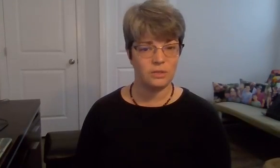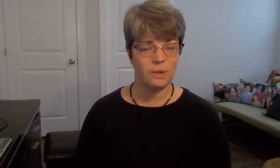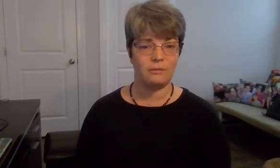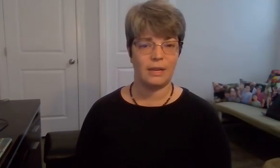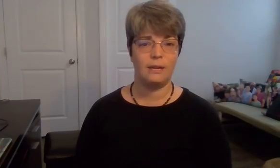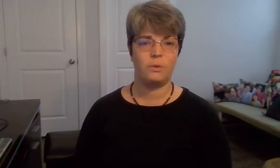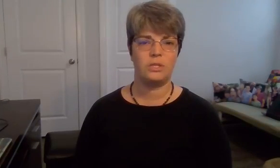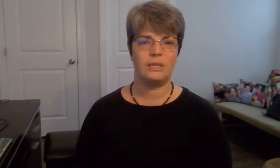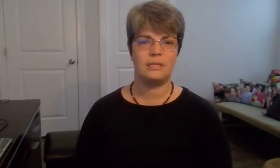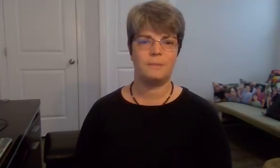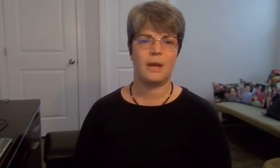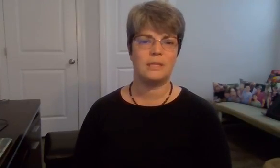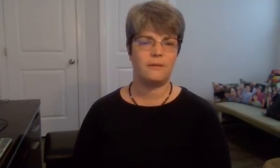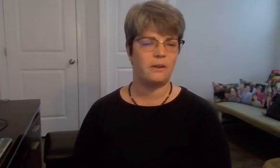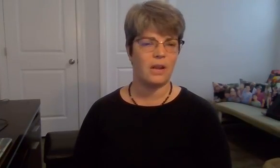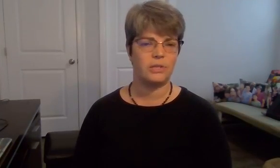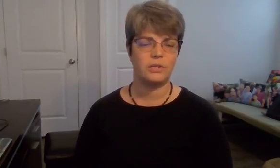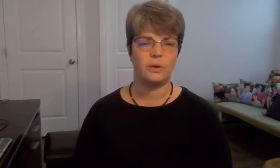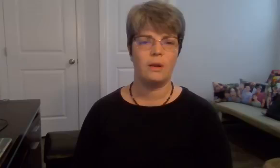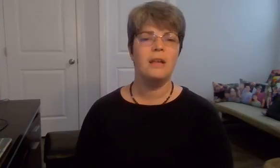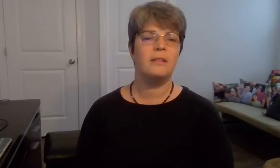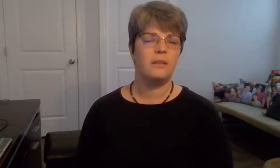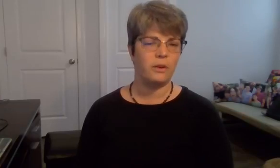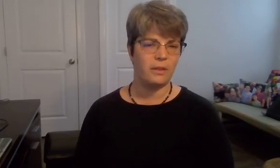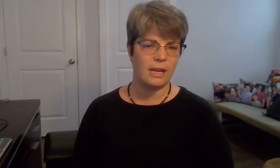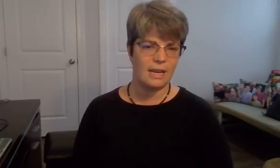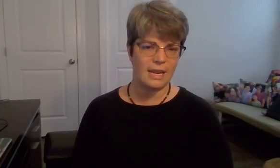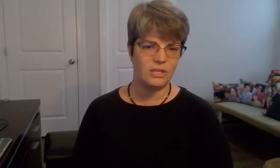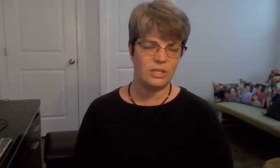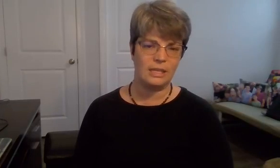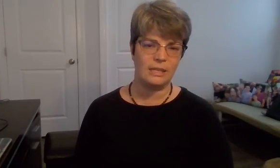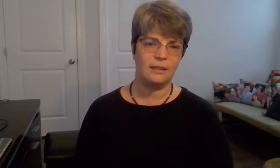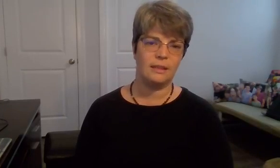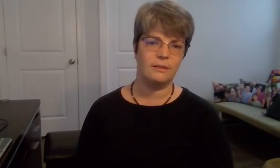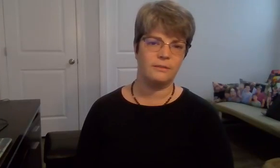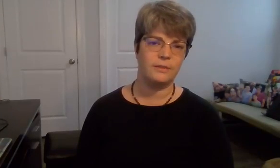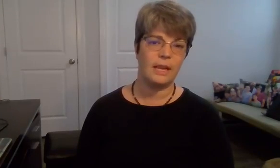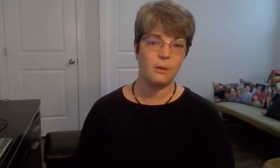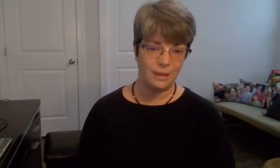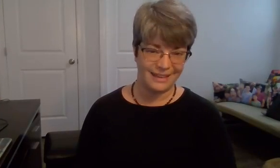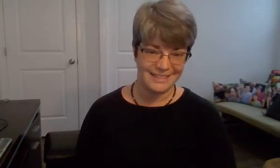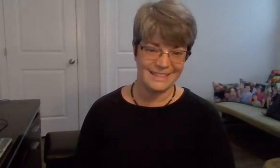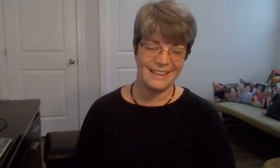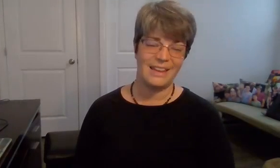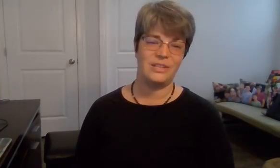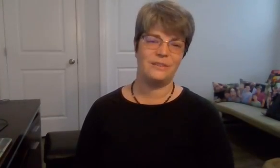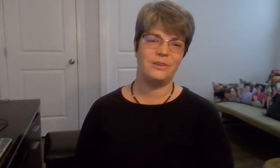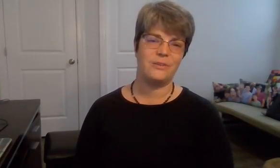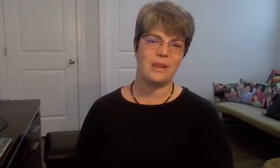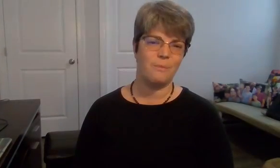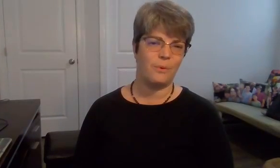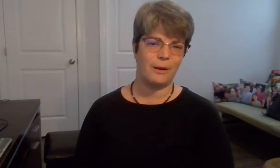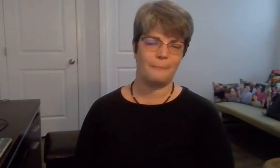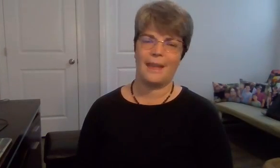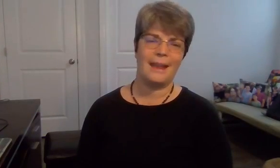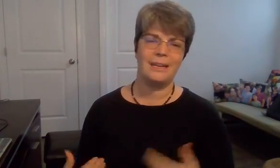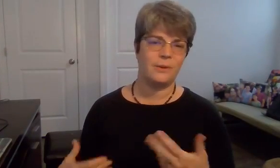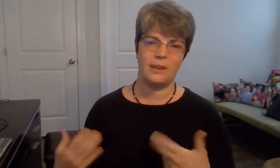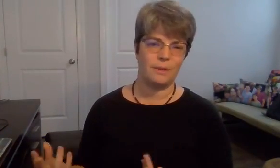well, right? Which leads to positive interaction. So the little girl that I nannied, she loved airplanes, and she lived near the airport. I didn't hear the airplanes